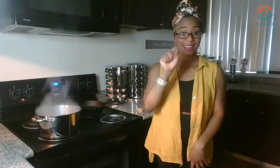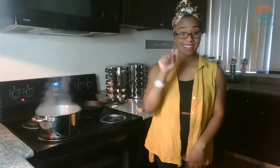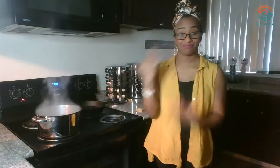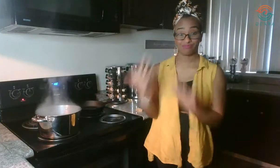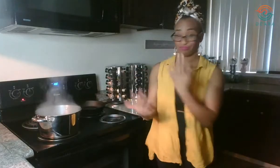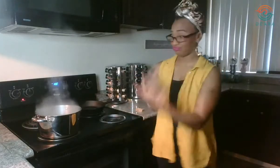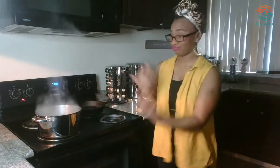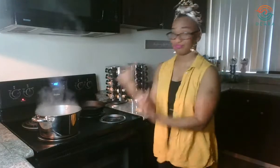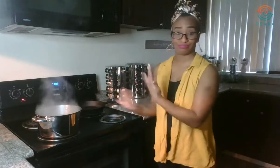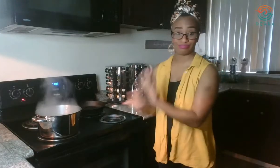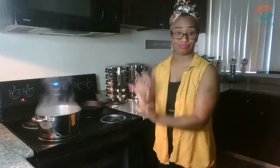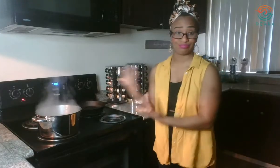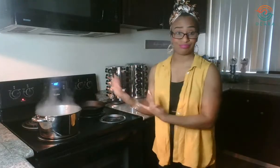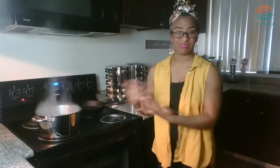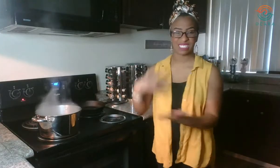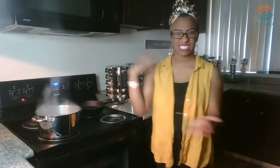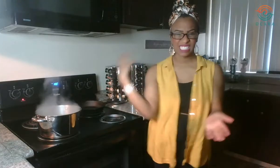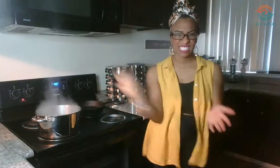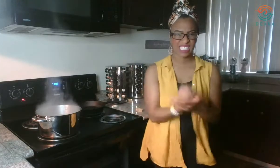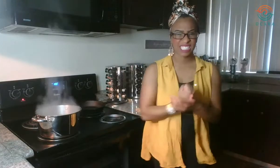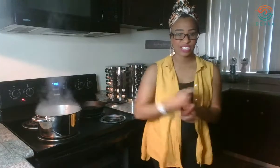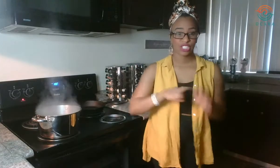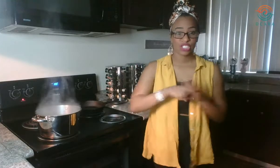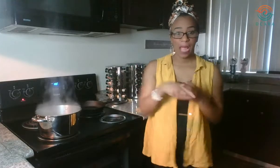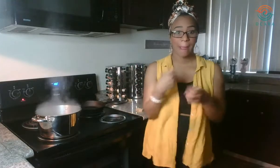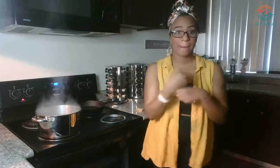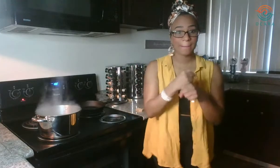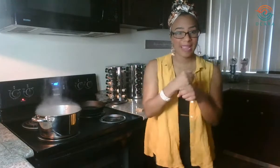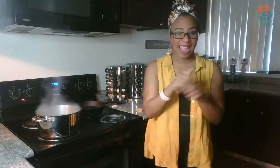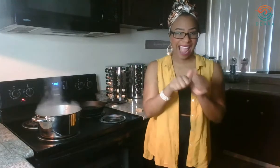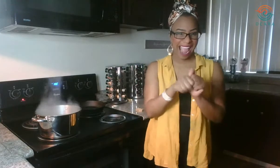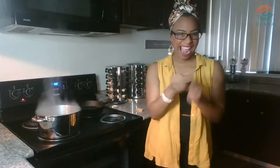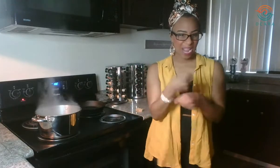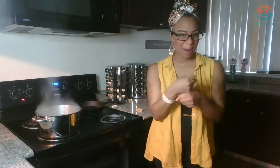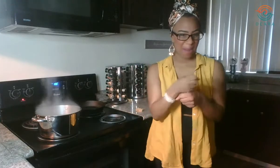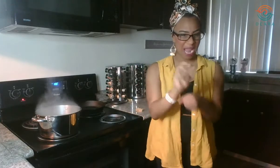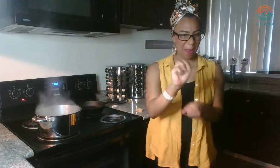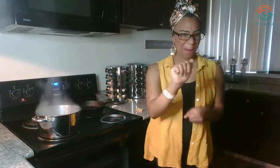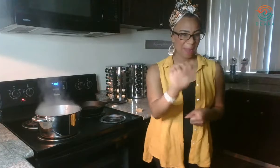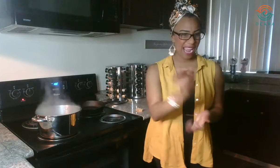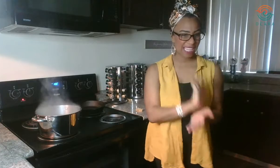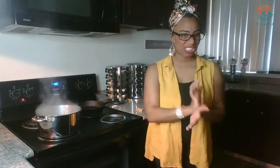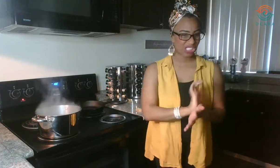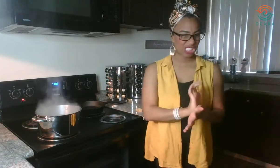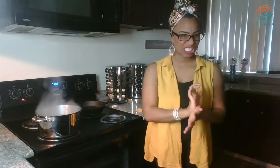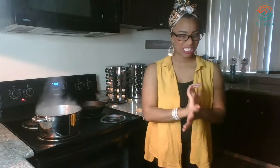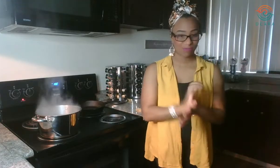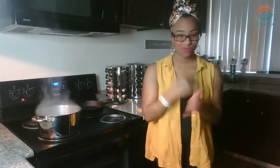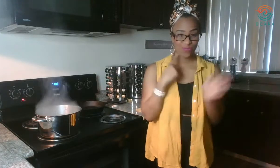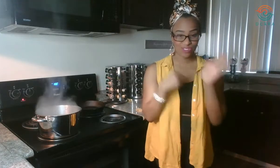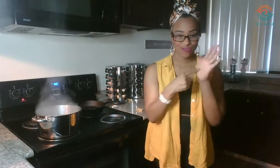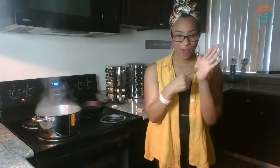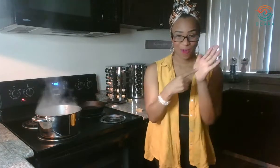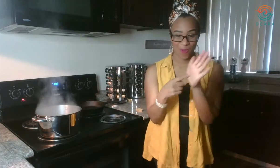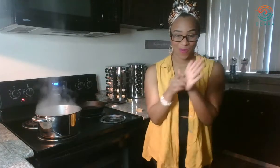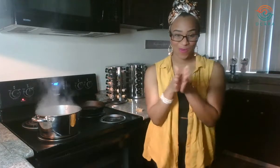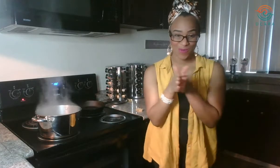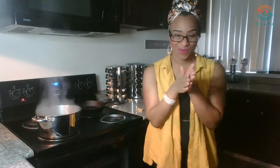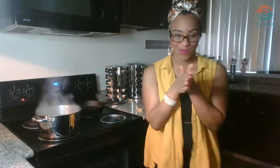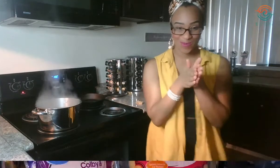All right, while your pasta is cooking in the water, let's move on, and I'll show you how to make the rest of the mac and cheese.